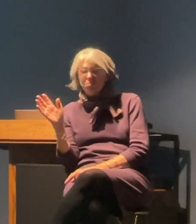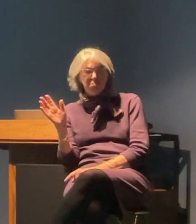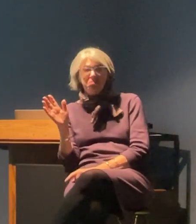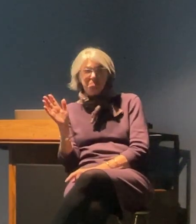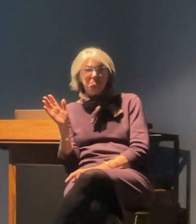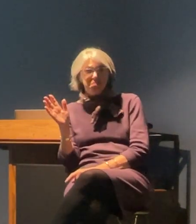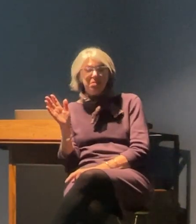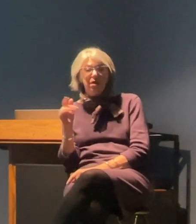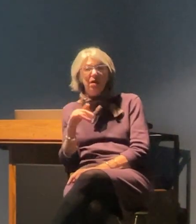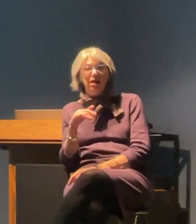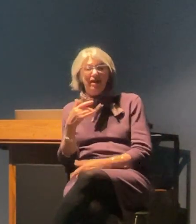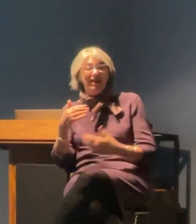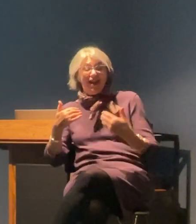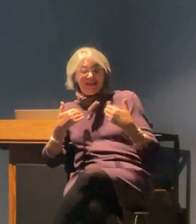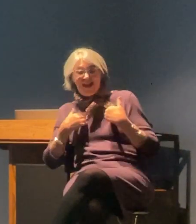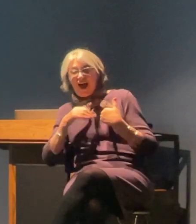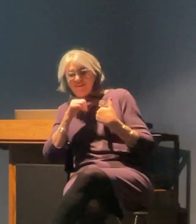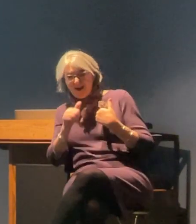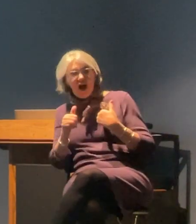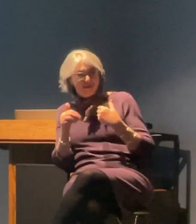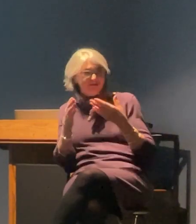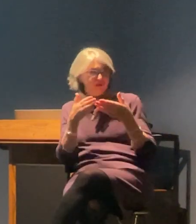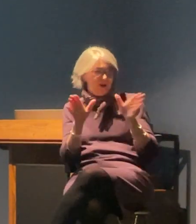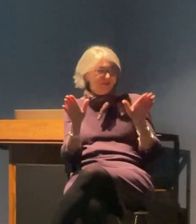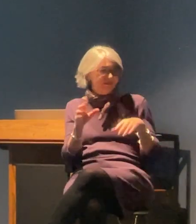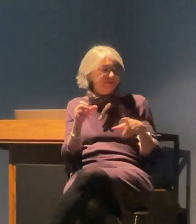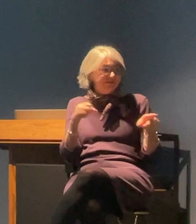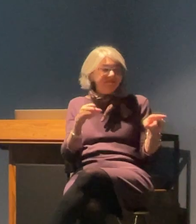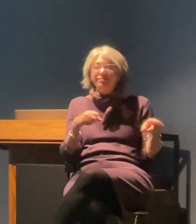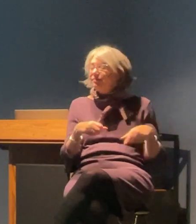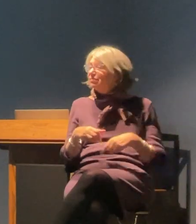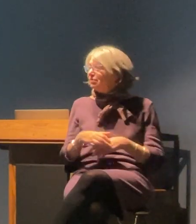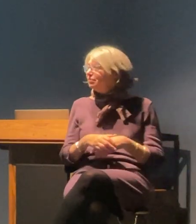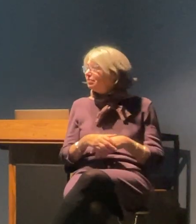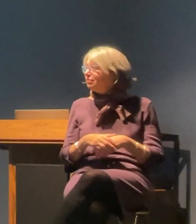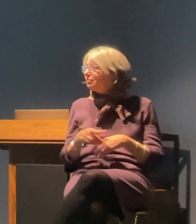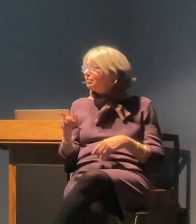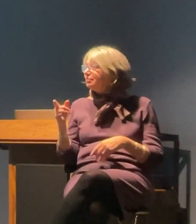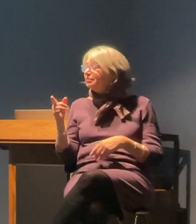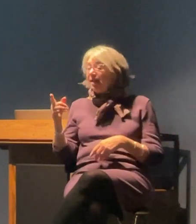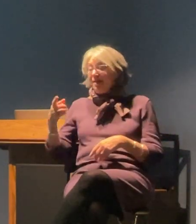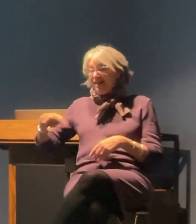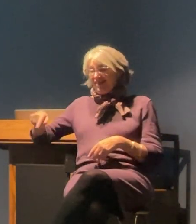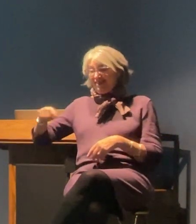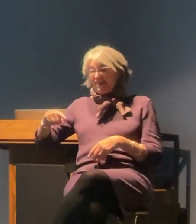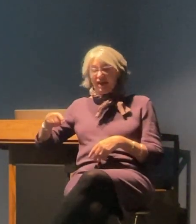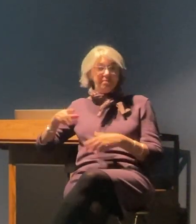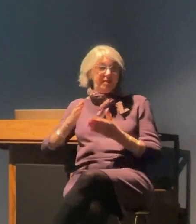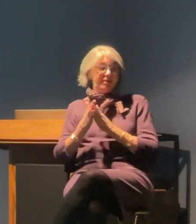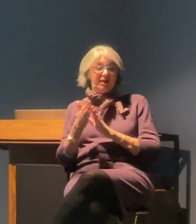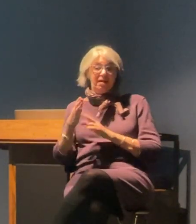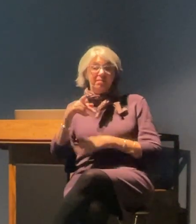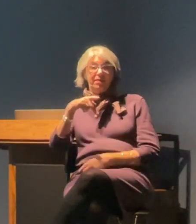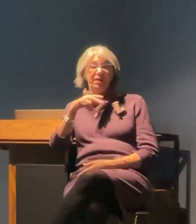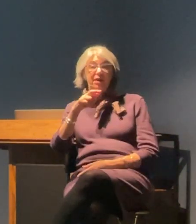it's the person, like the have-nots, more or less, right? Yeah, like, you know. I mean, they might be the one who become the predator. That's what I'm